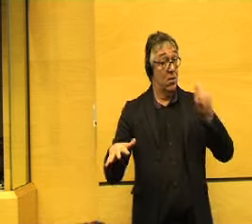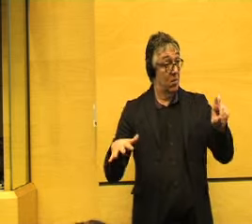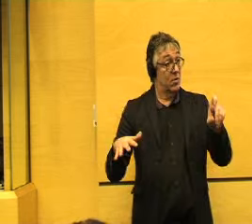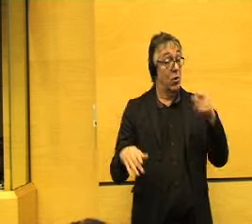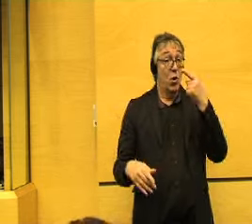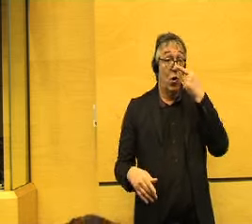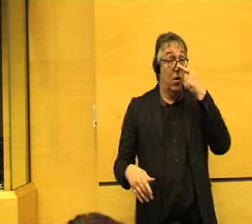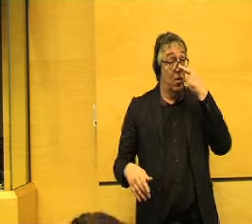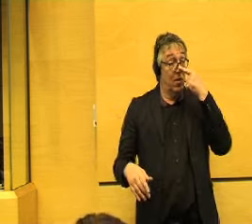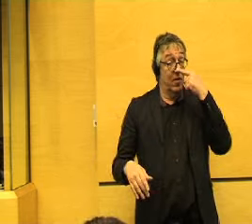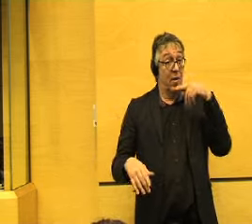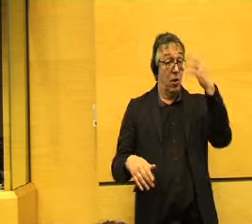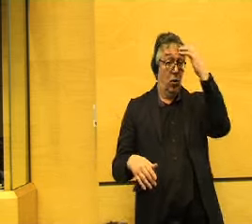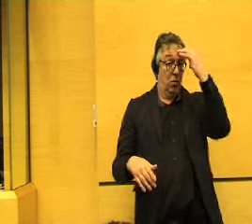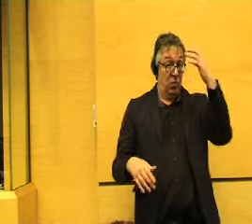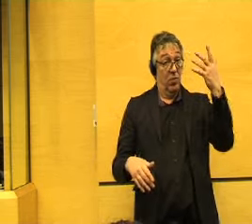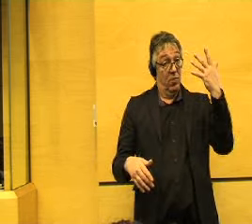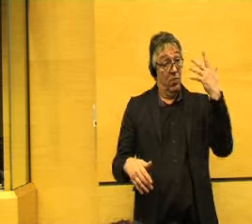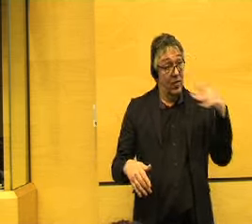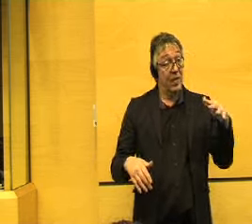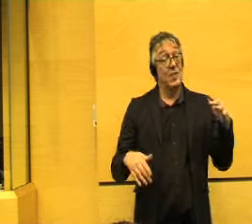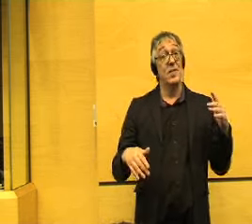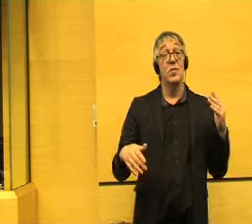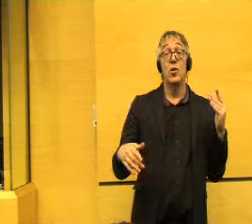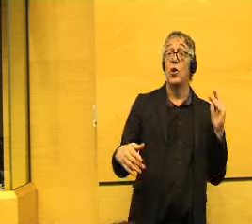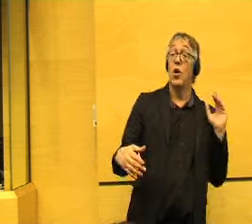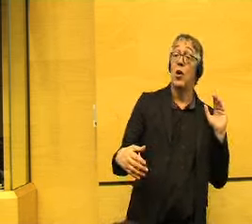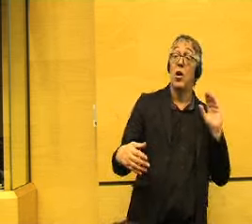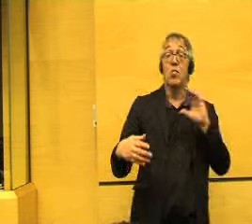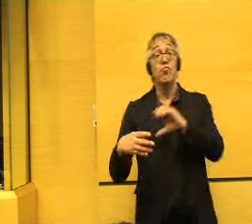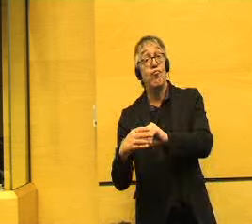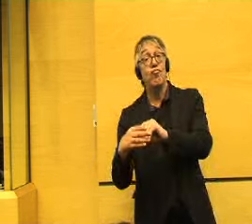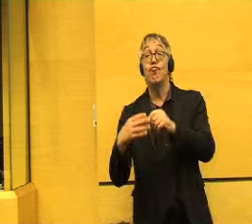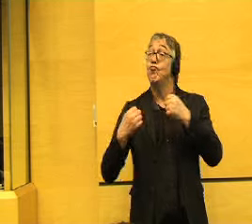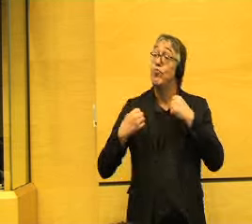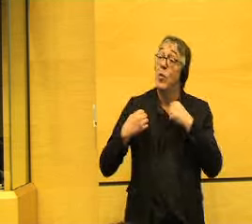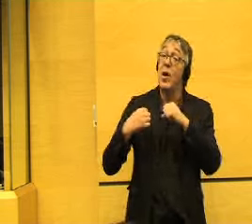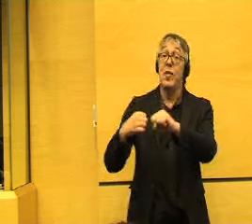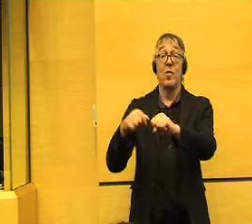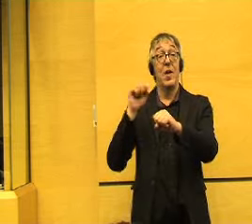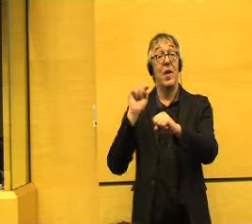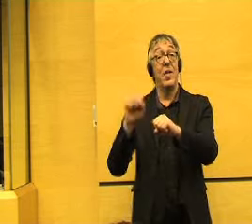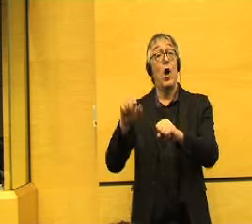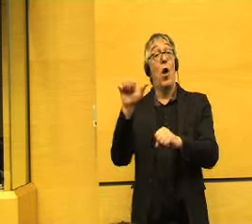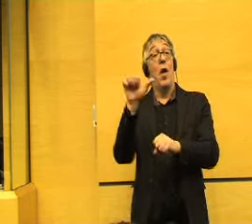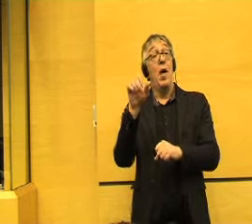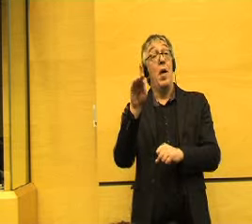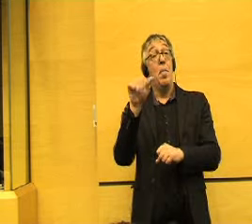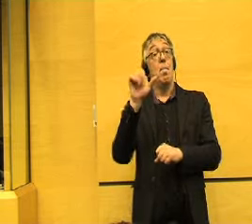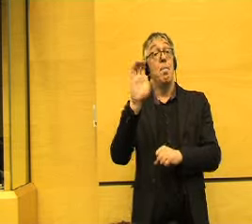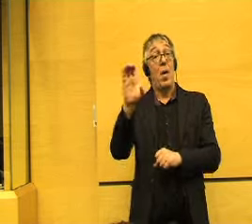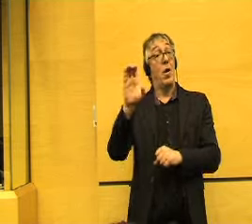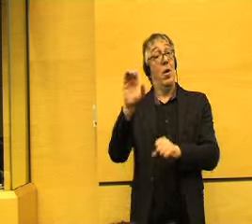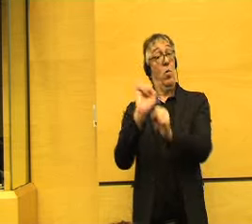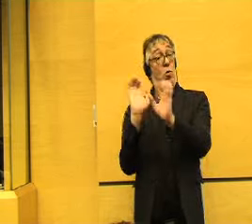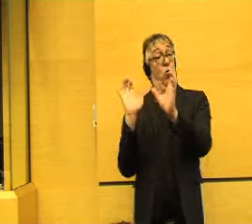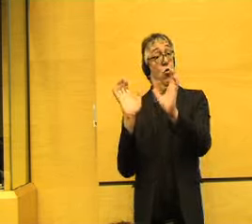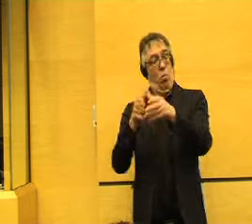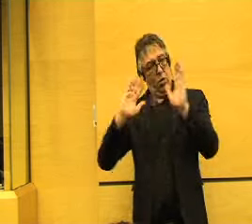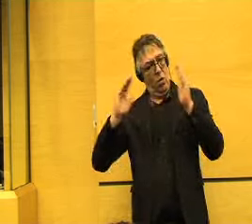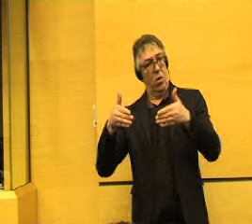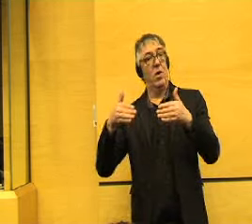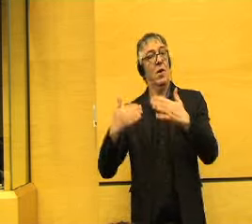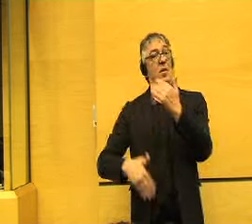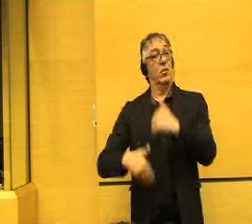active measures to get involved in the APEC Group of Friends on Disability so as to